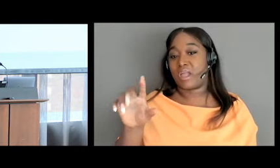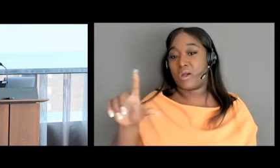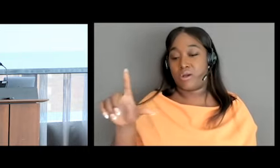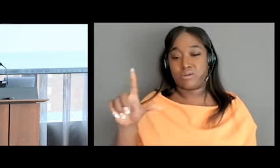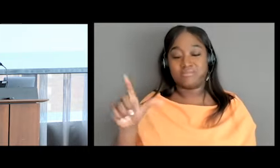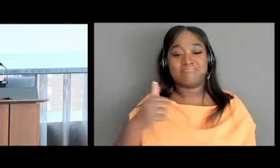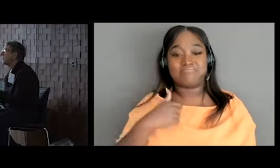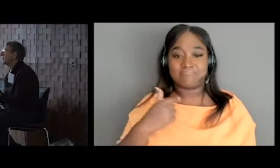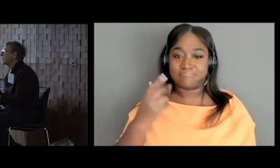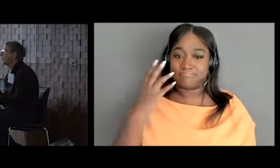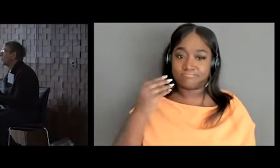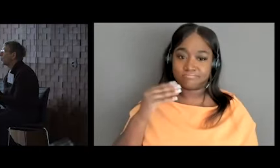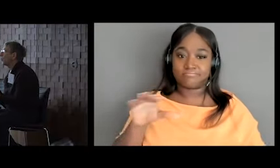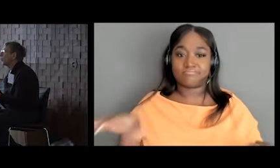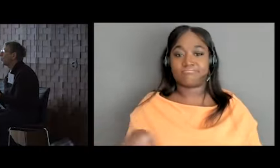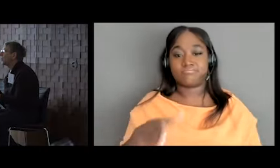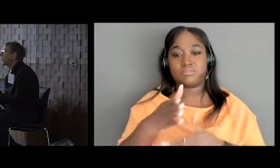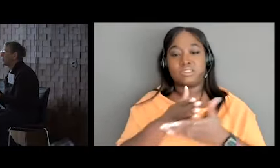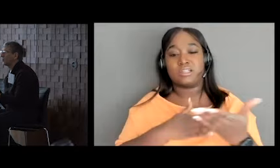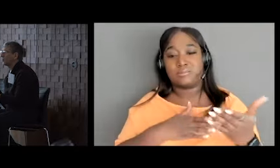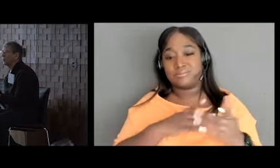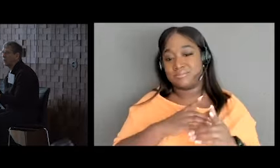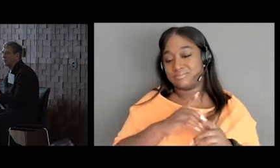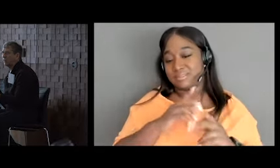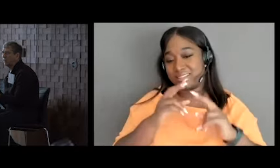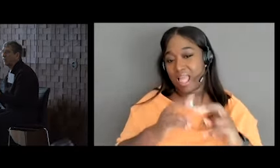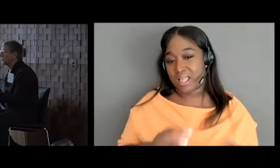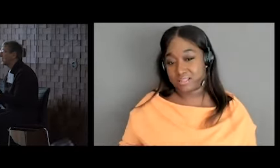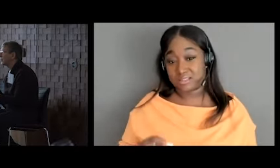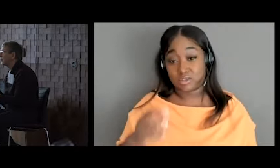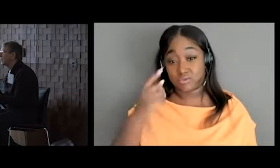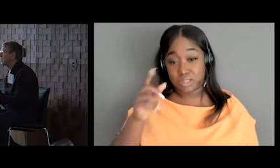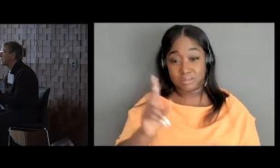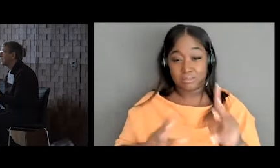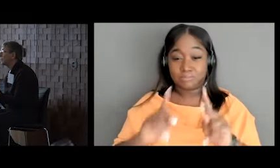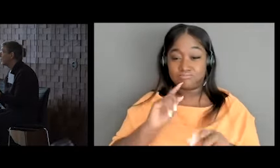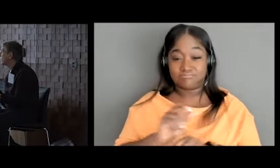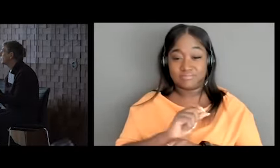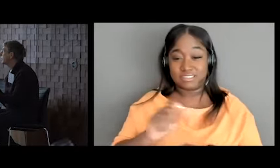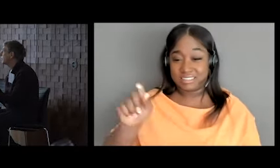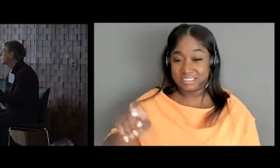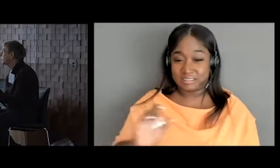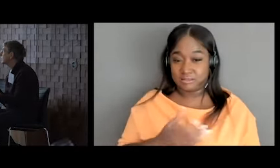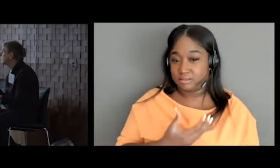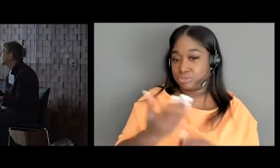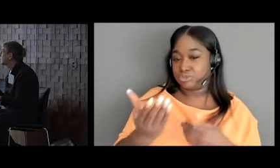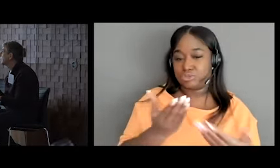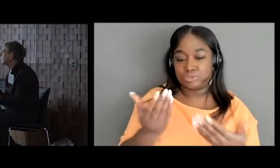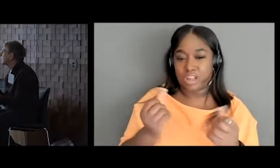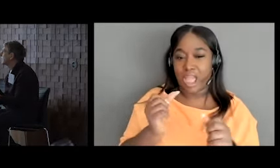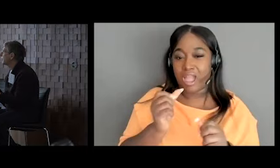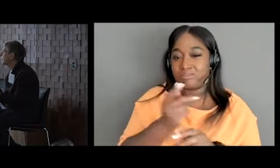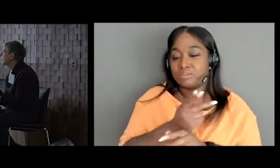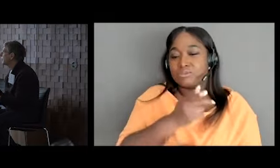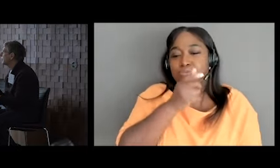need us, we can't figure out who they are and where they are. We don't actually have a good idea of where people in wheelchairs live.